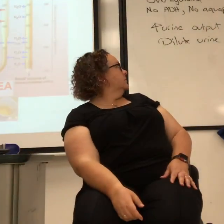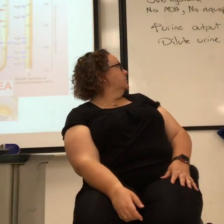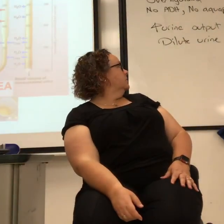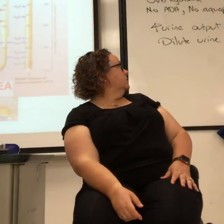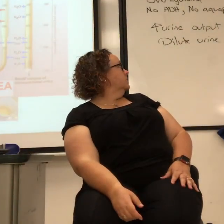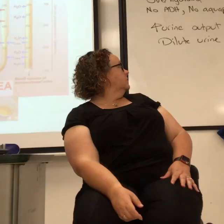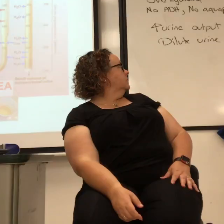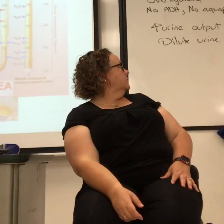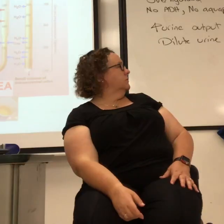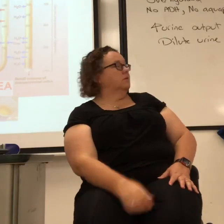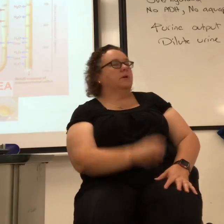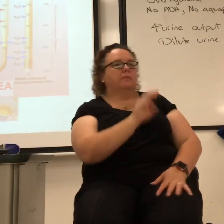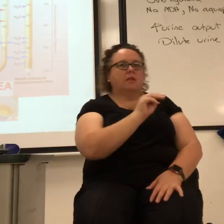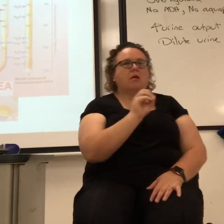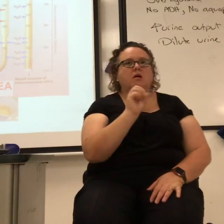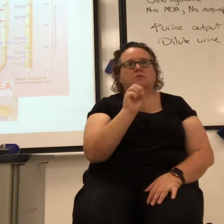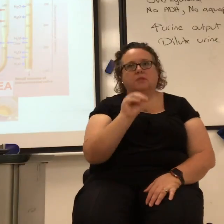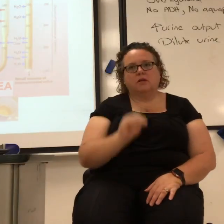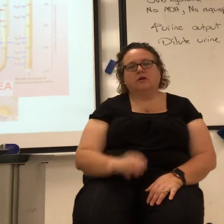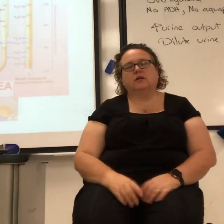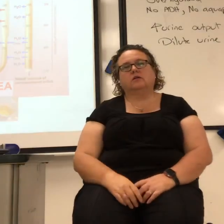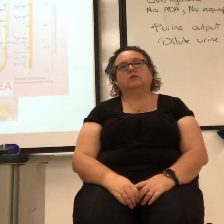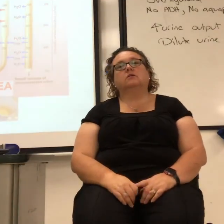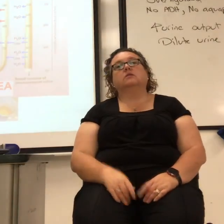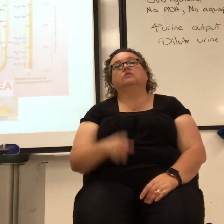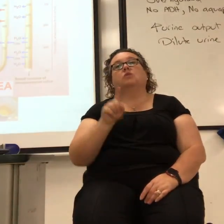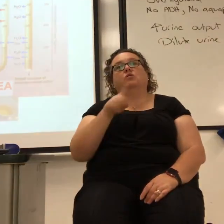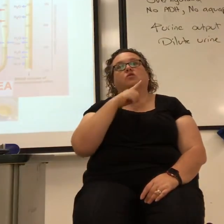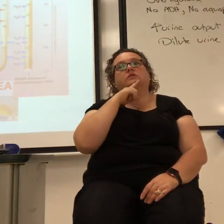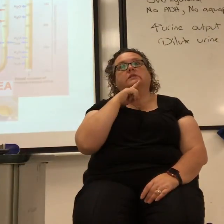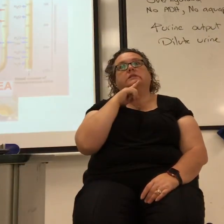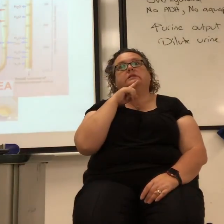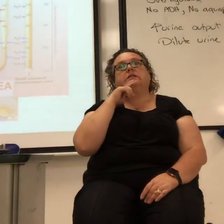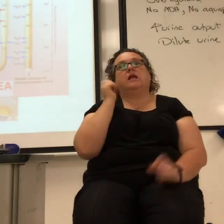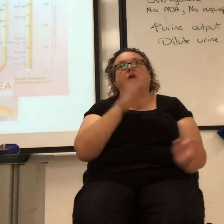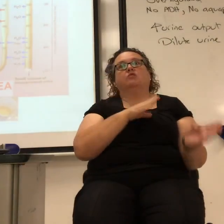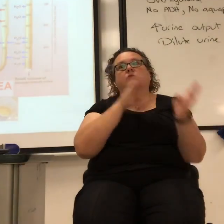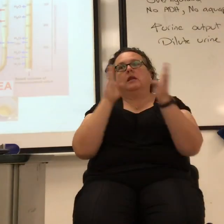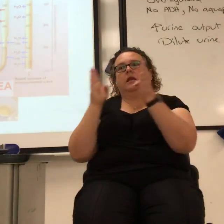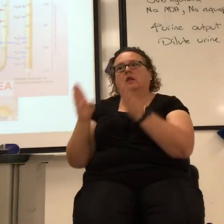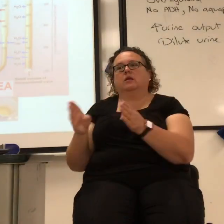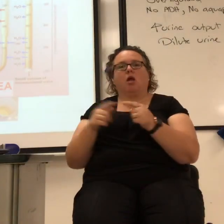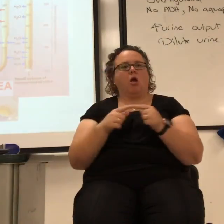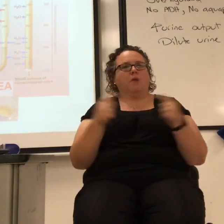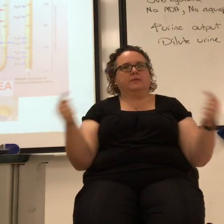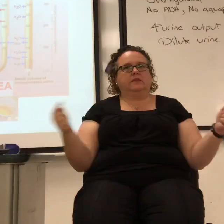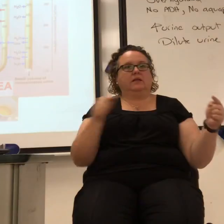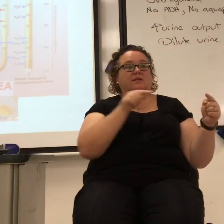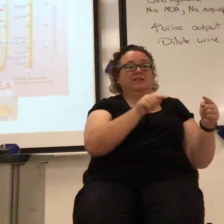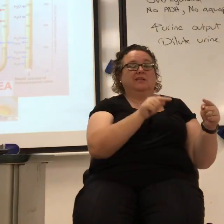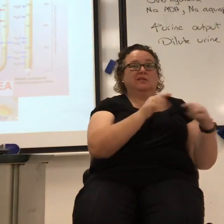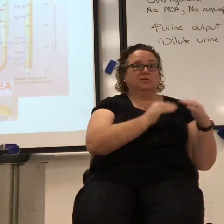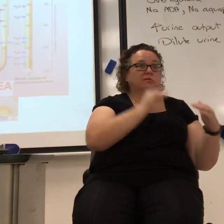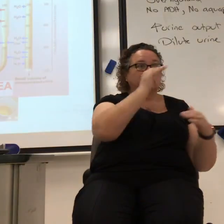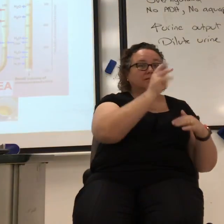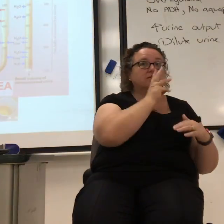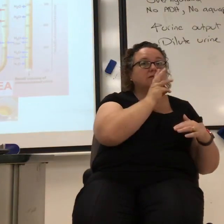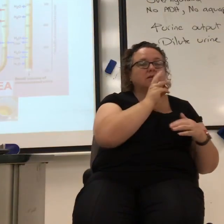Milliosmolarity. Okay, there you go. So, you're dehydrated. The opposite. This is the other end of the spectrum.